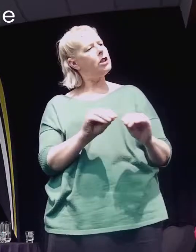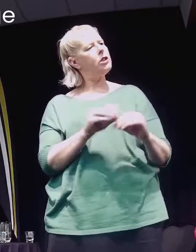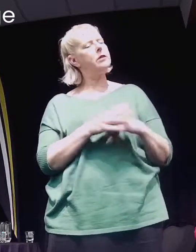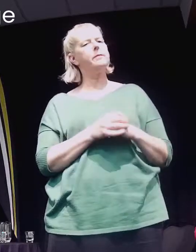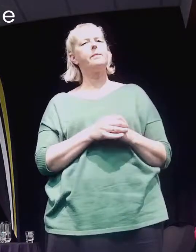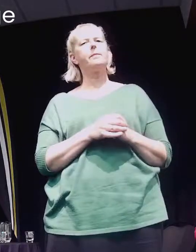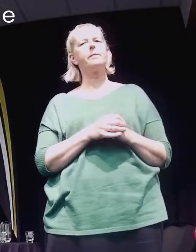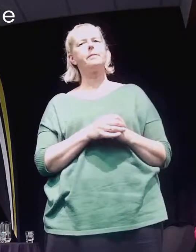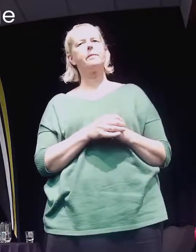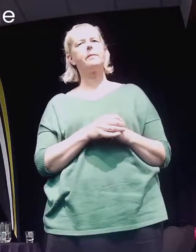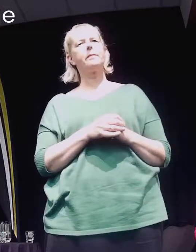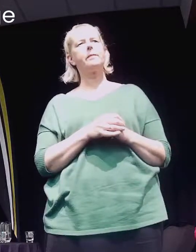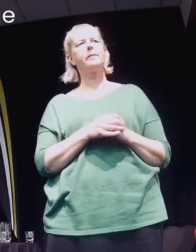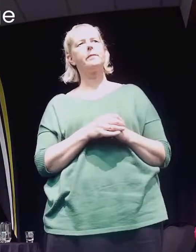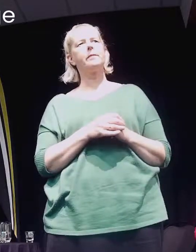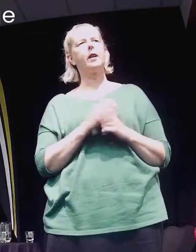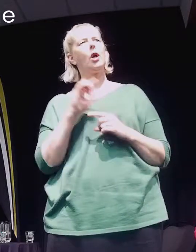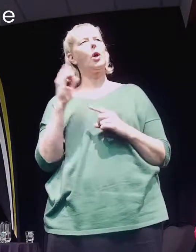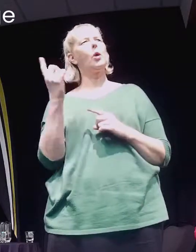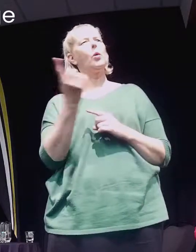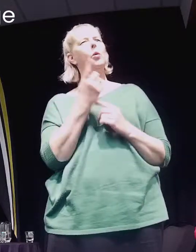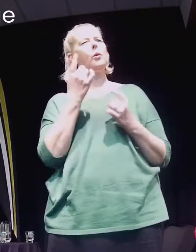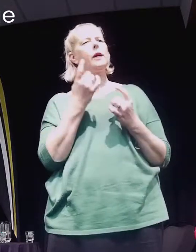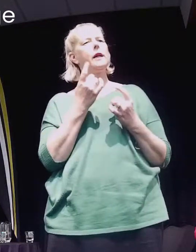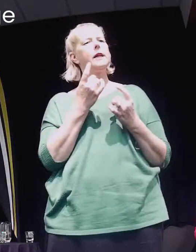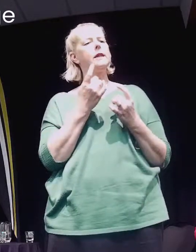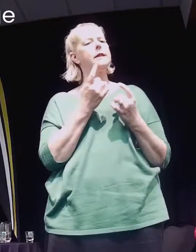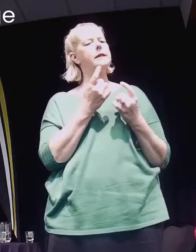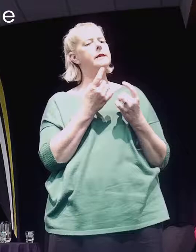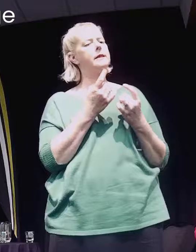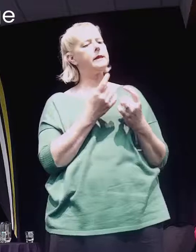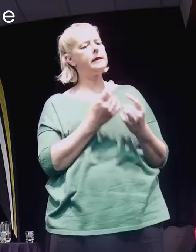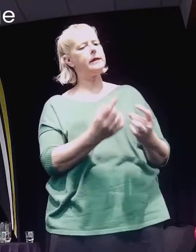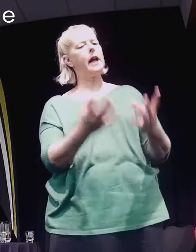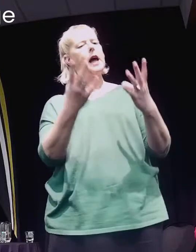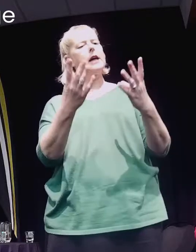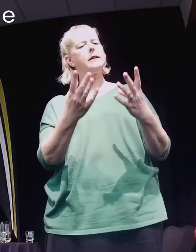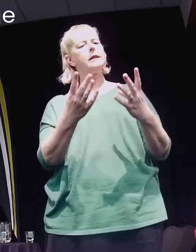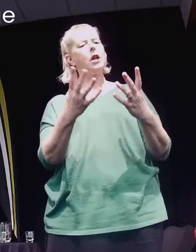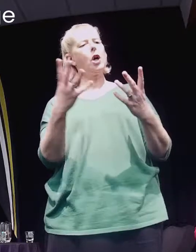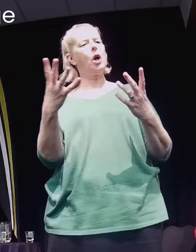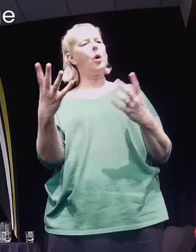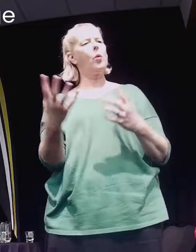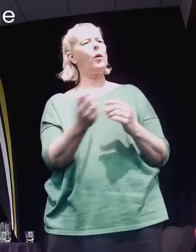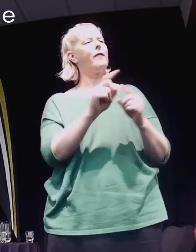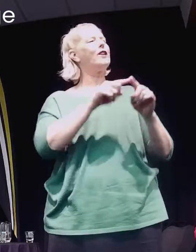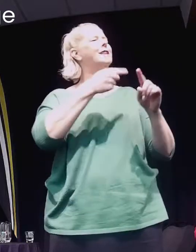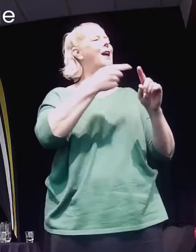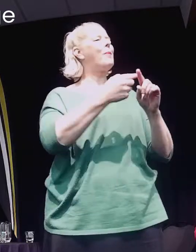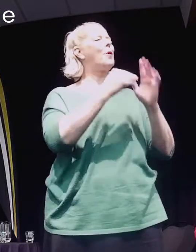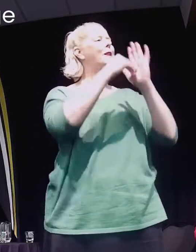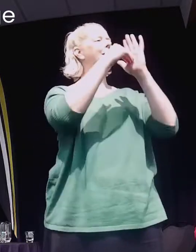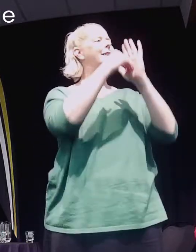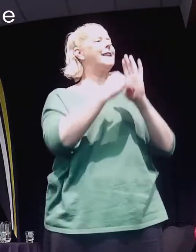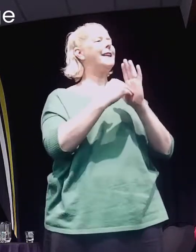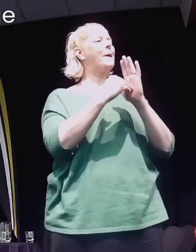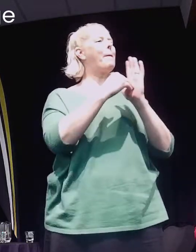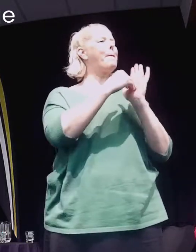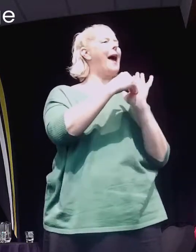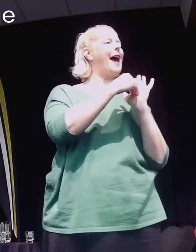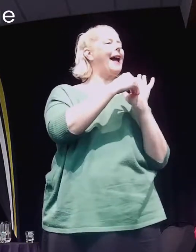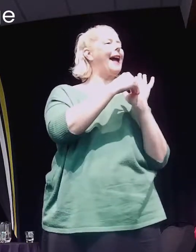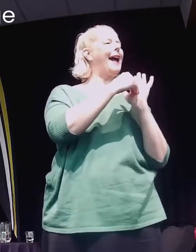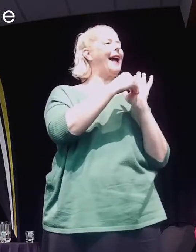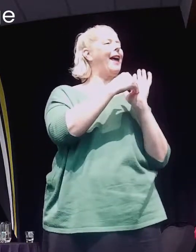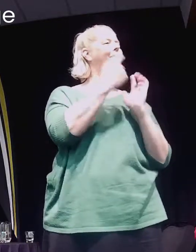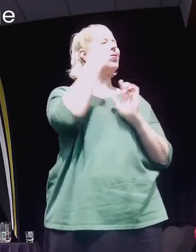We start by seat belt, by saying to people, put your seat belt, put your seat belt. Now it's effective. So we need to